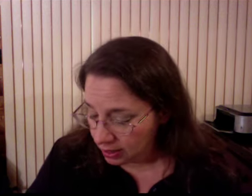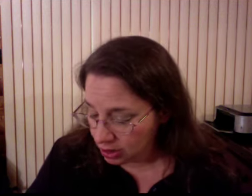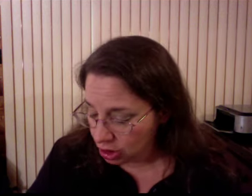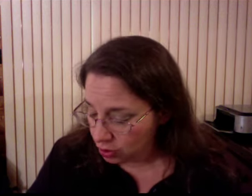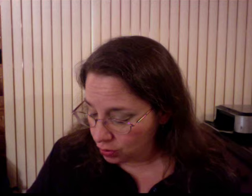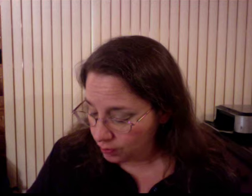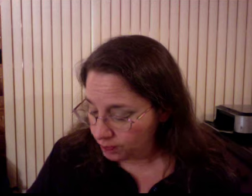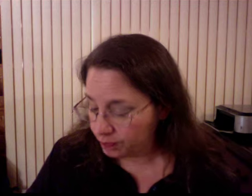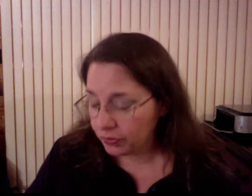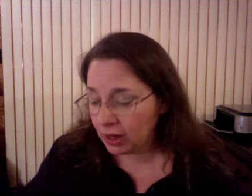to